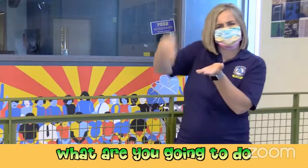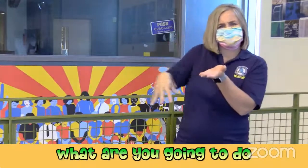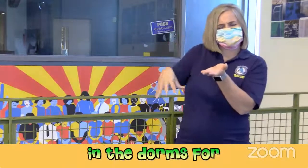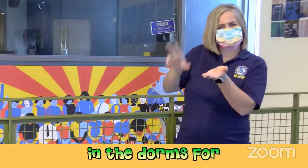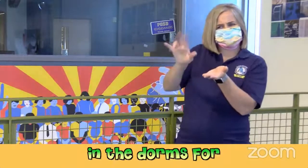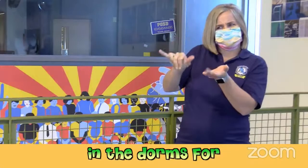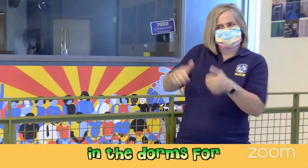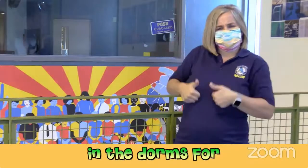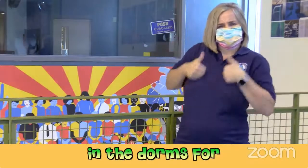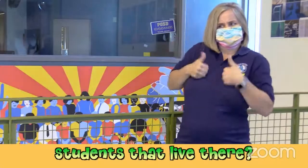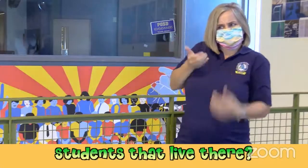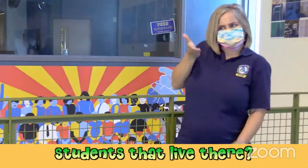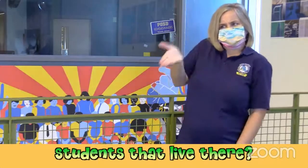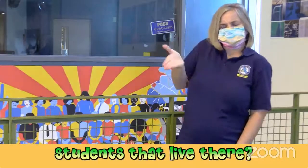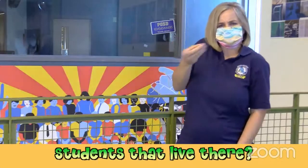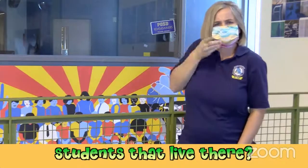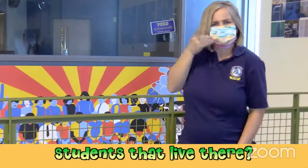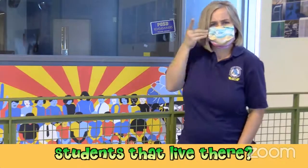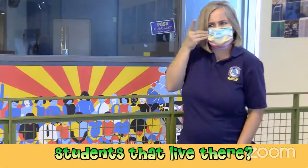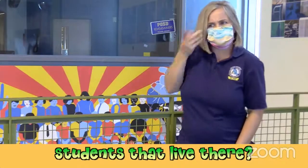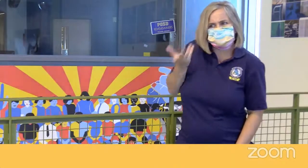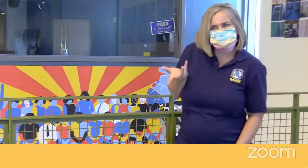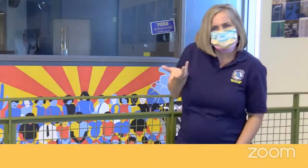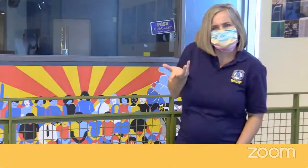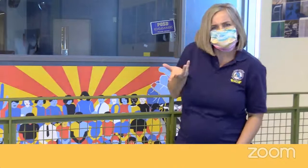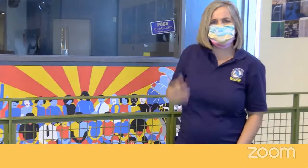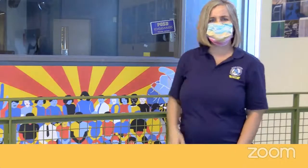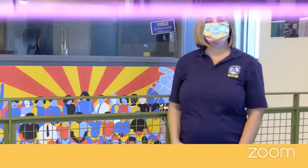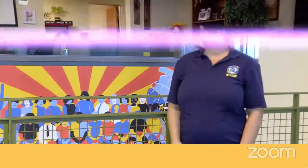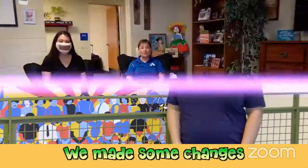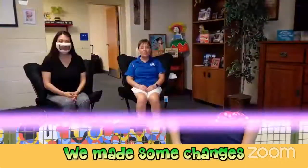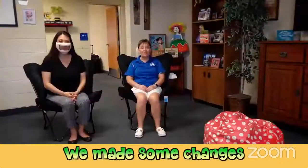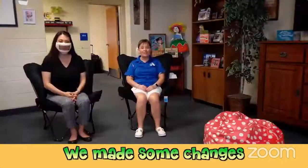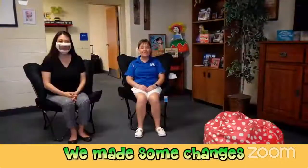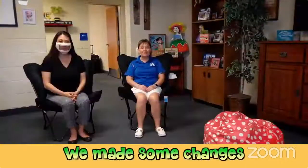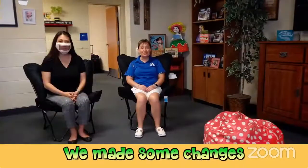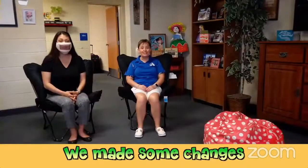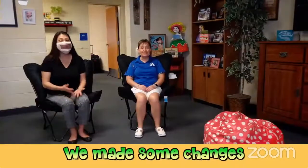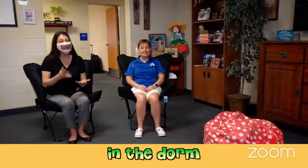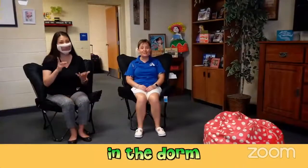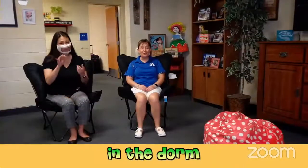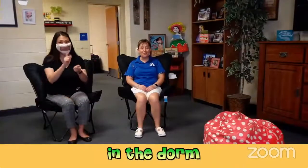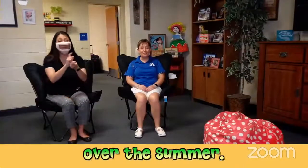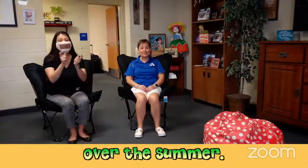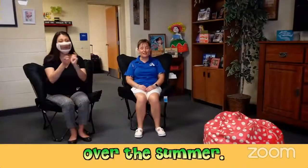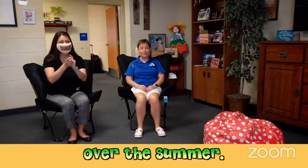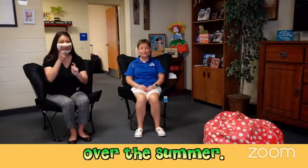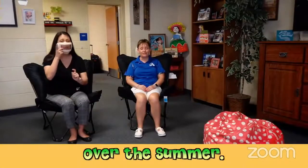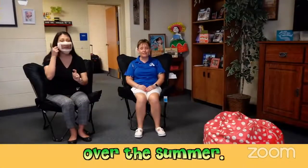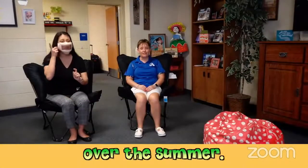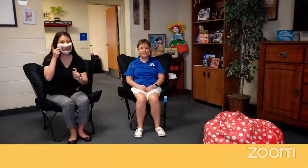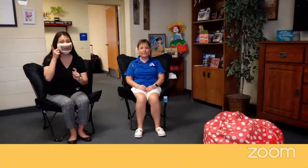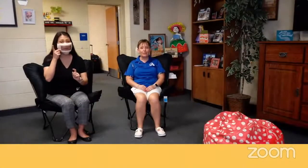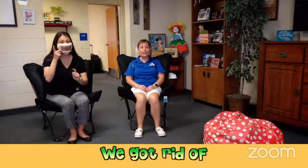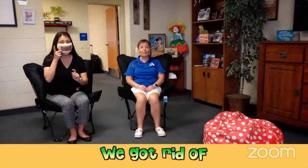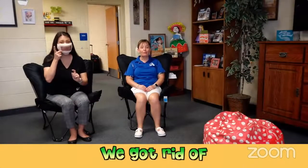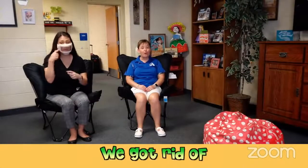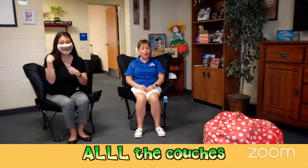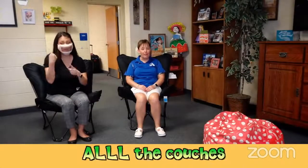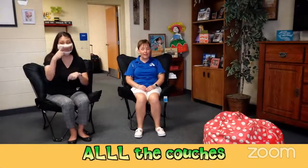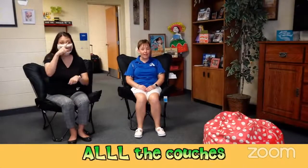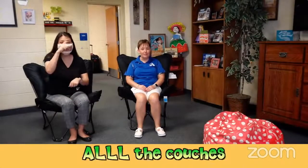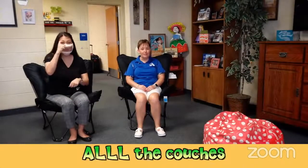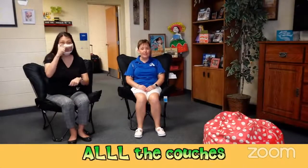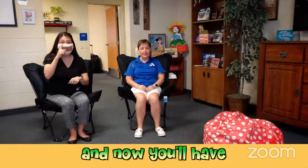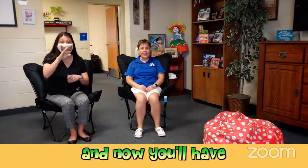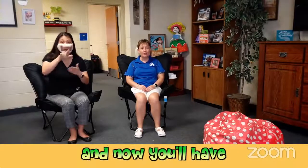to do in the dorms for students that live there? We made some changes in the dorm over the summer. We got rid